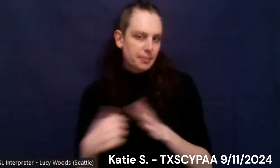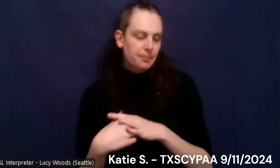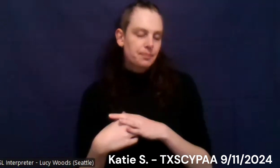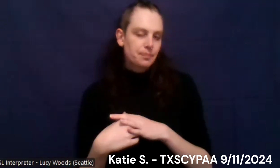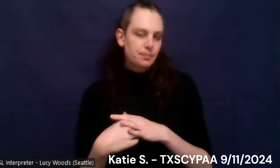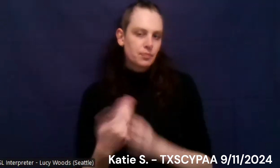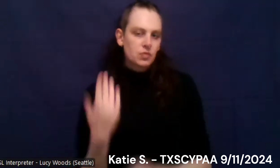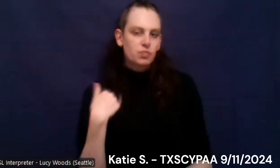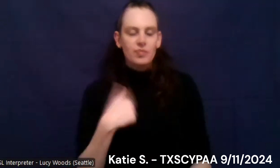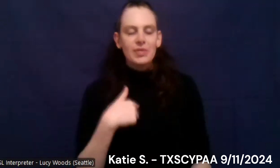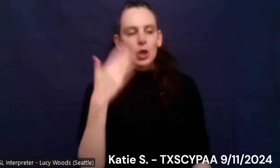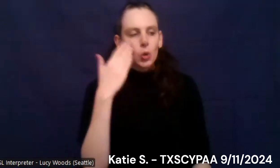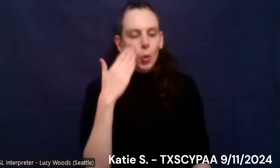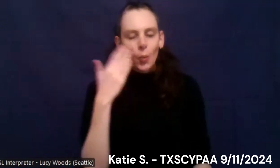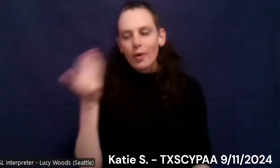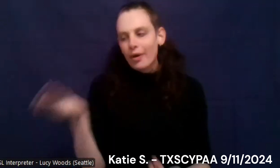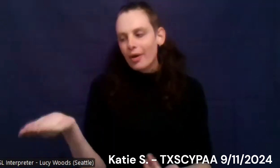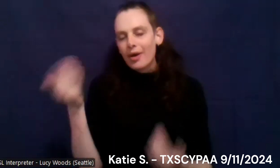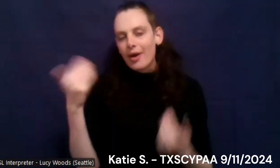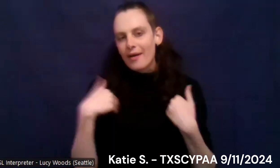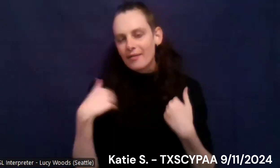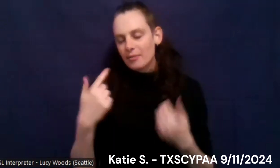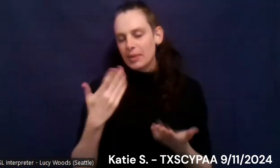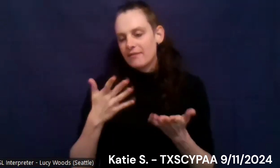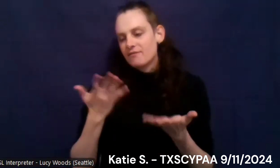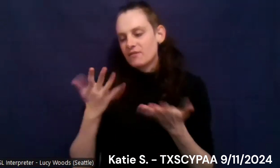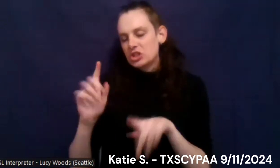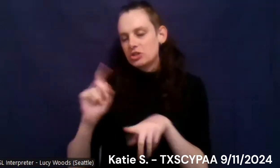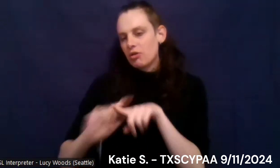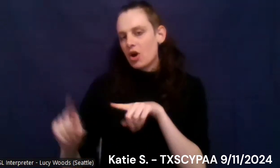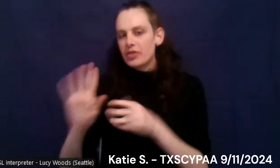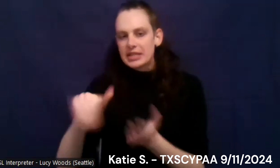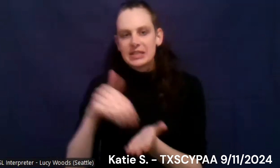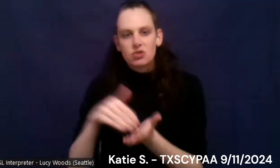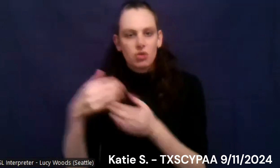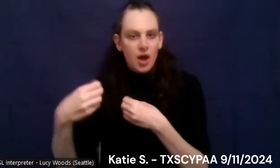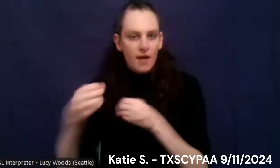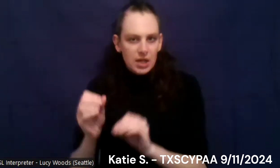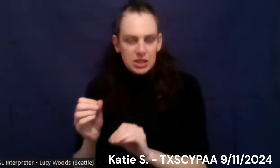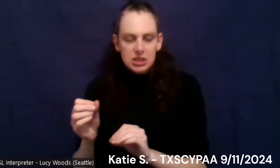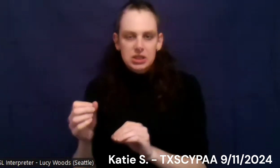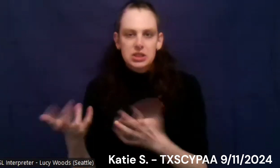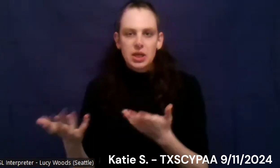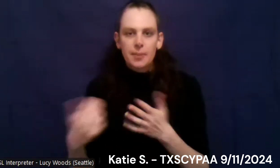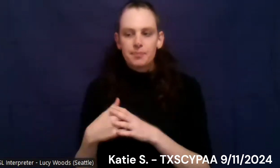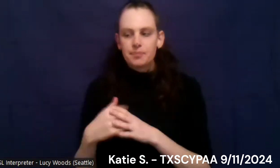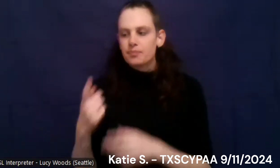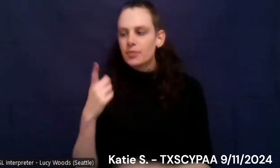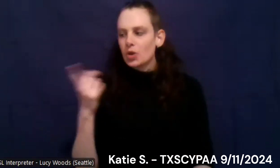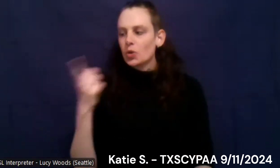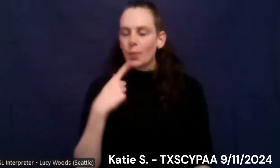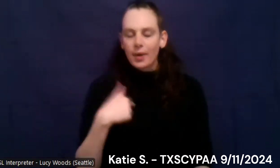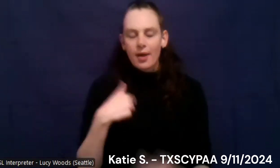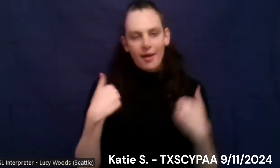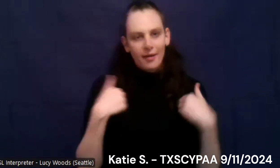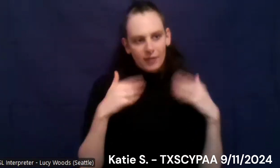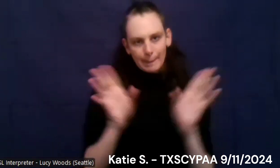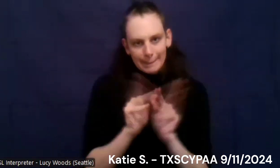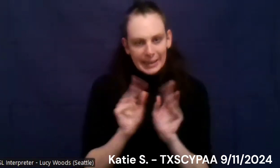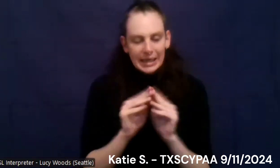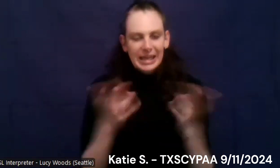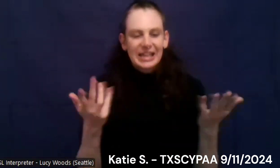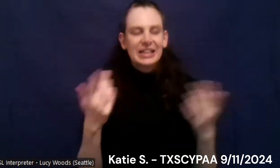knew it existed. I had already called central office at some point, and they're like, hey, there's this meeting. But in my